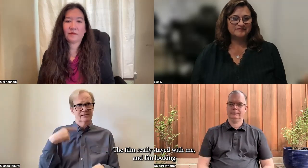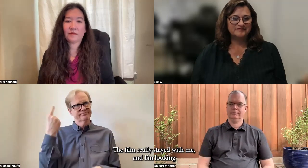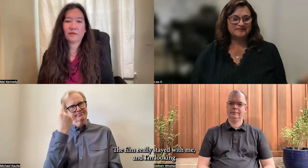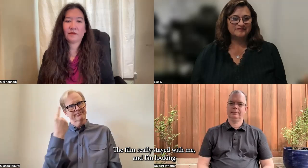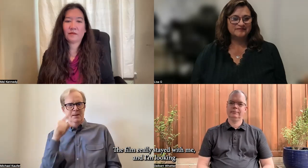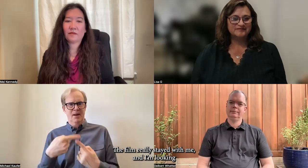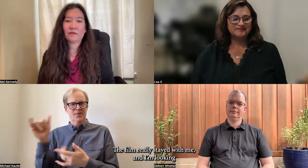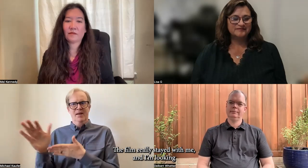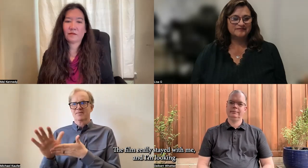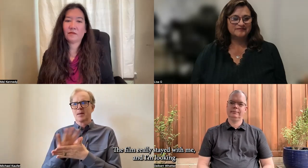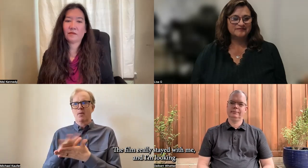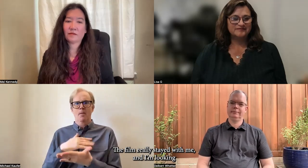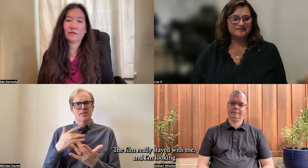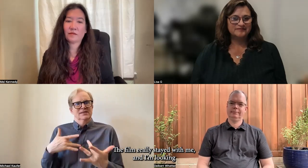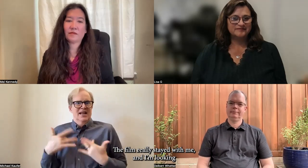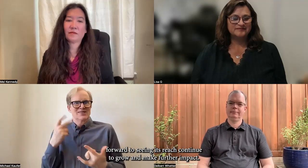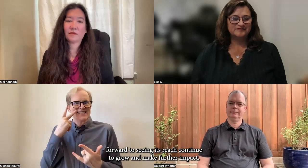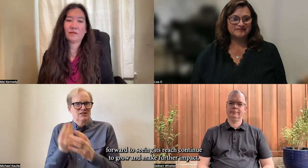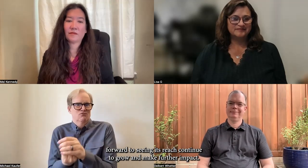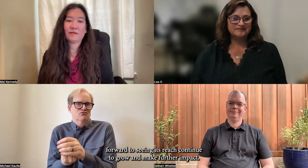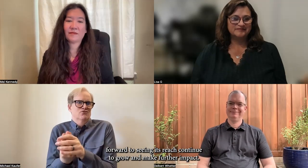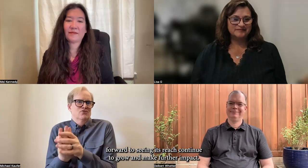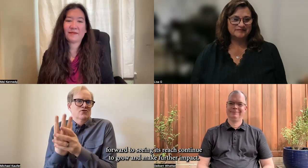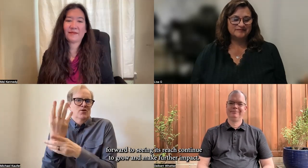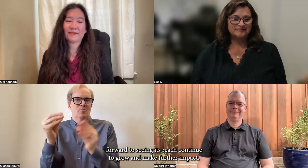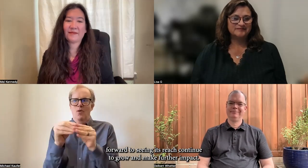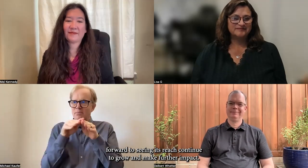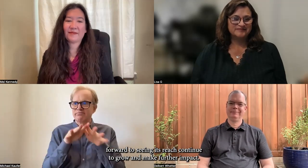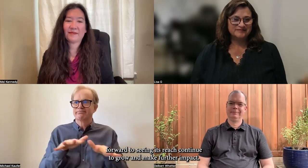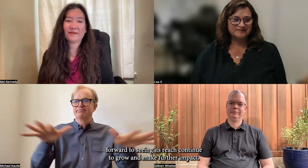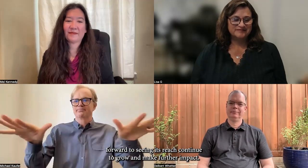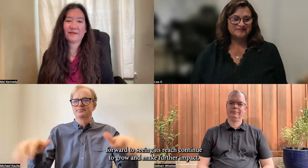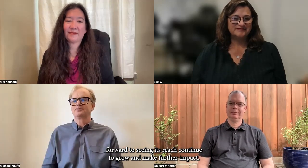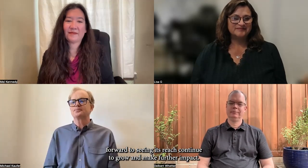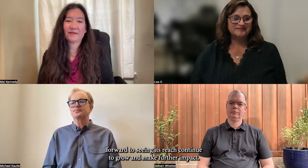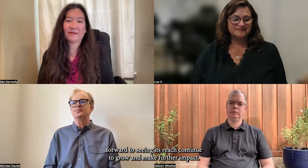The film really stayed with me, and I'm looking forward to seeing its reach continue to grow and make further impact.